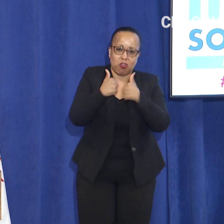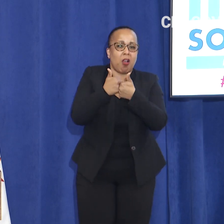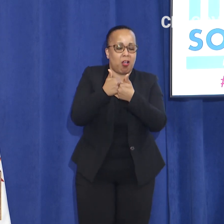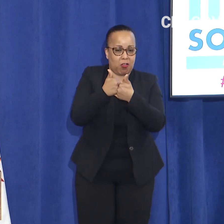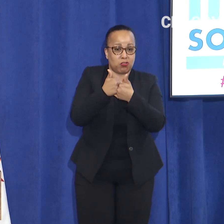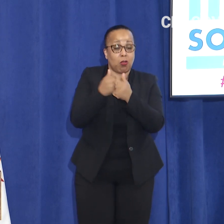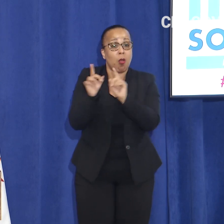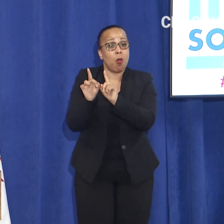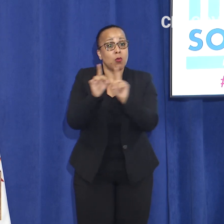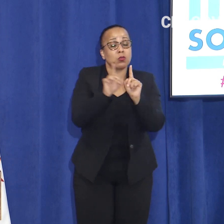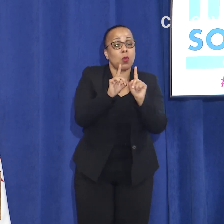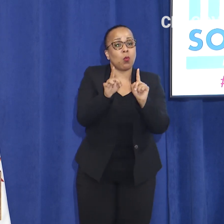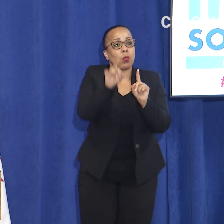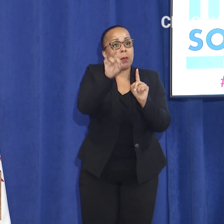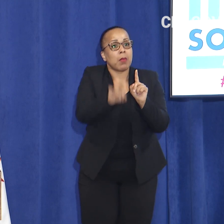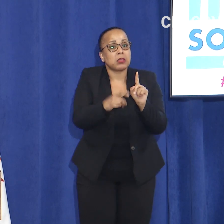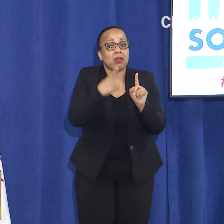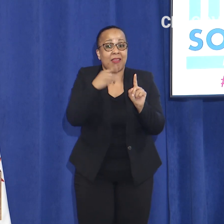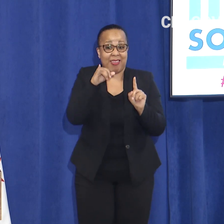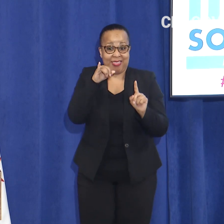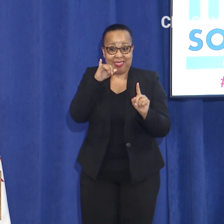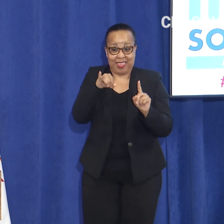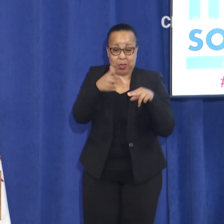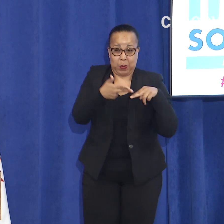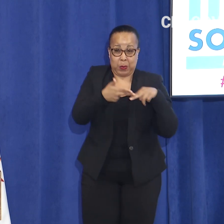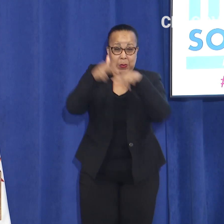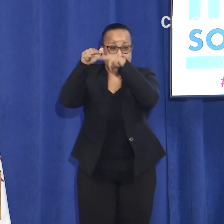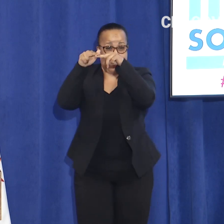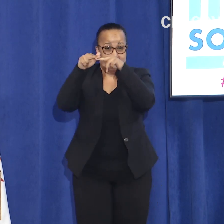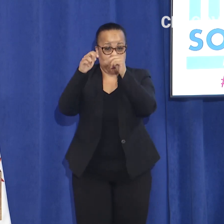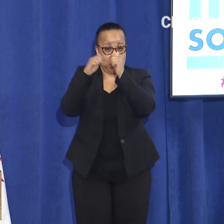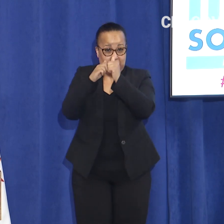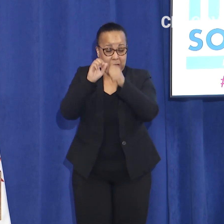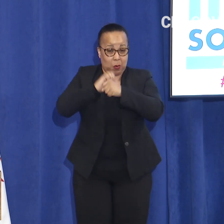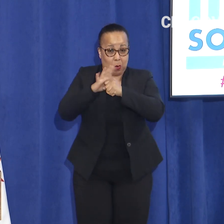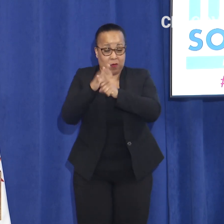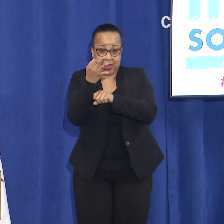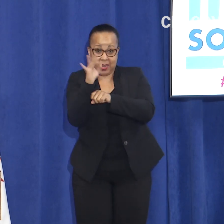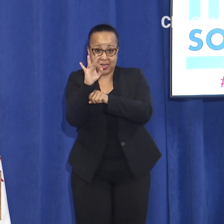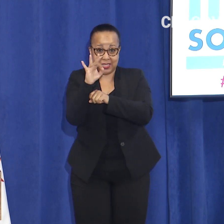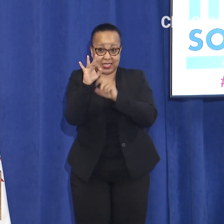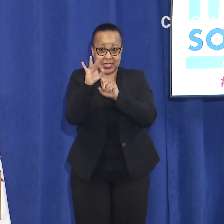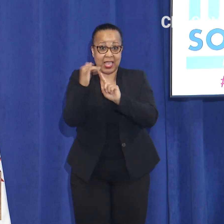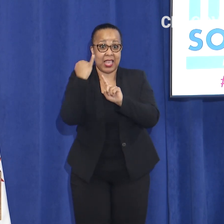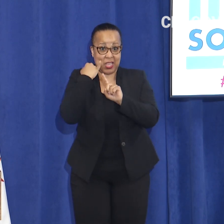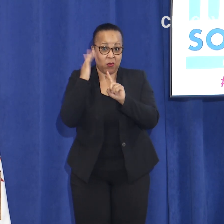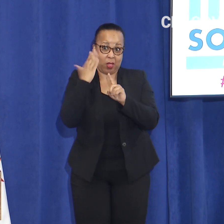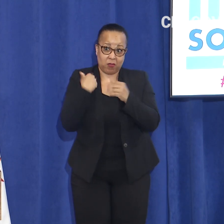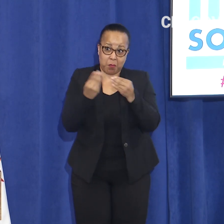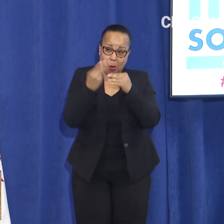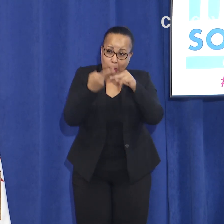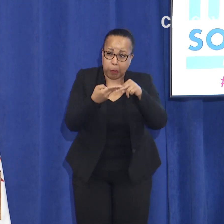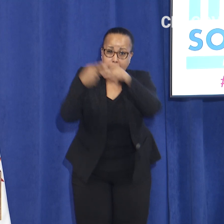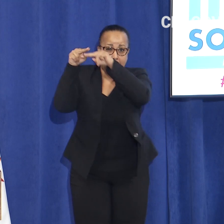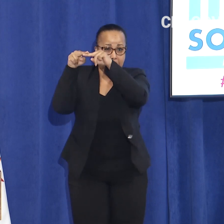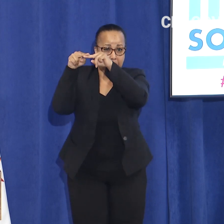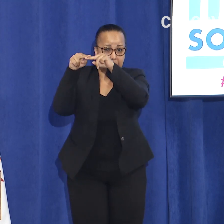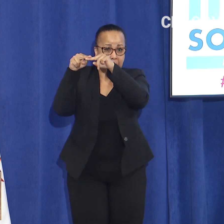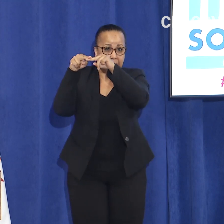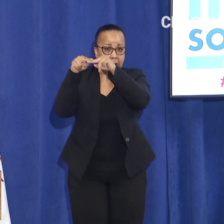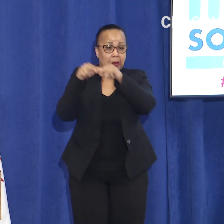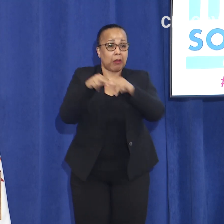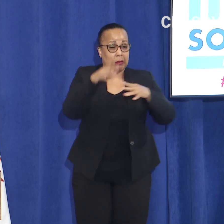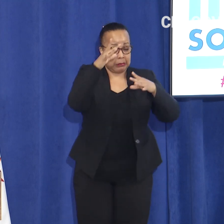to say that the surge in COVID-19 cases, if there's an additional surge in COVID-19 cases,